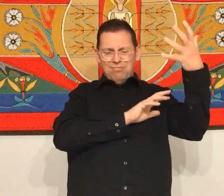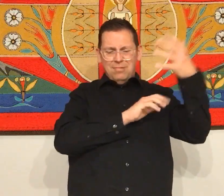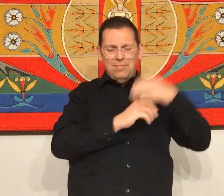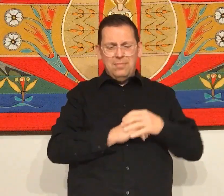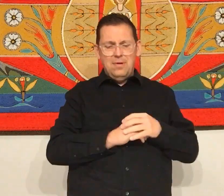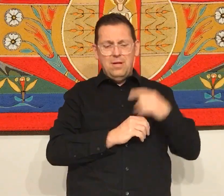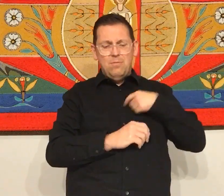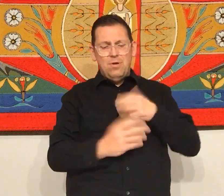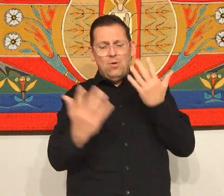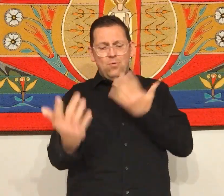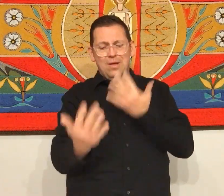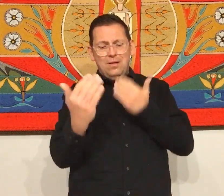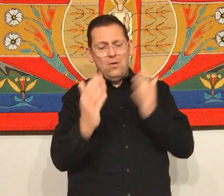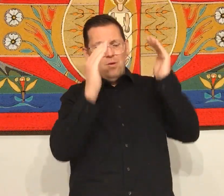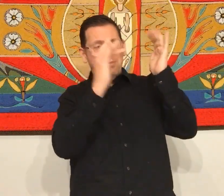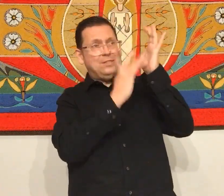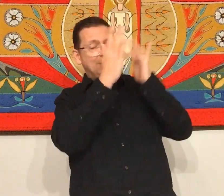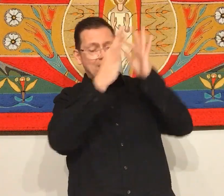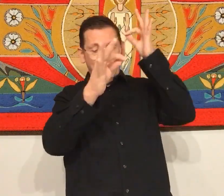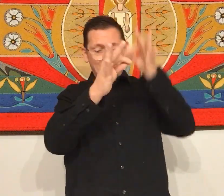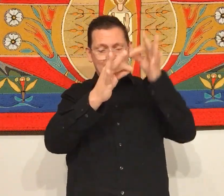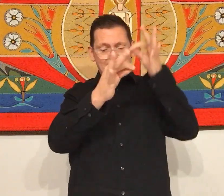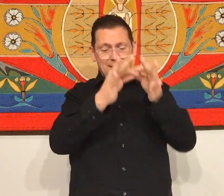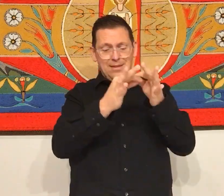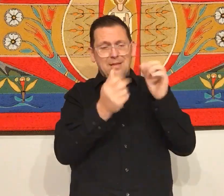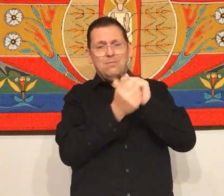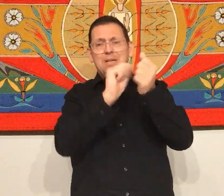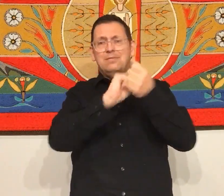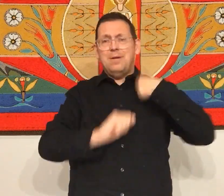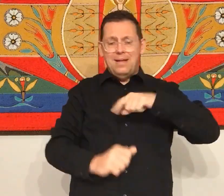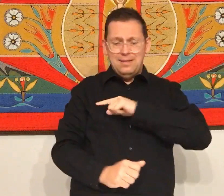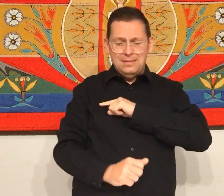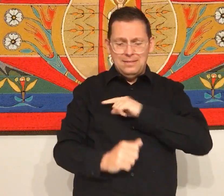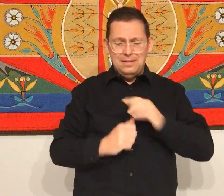wilderness, waiting and preparing ourselves to be faithfully transformed by Jesus.